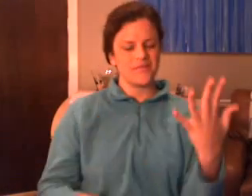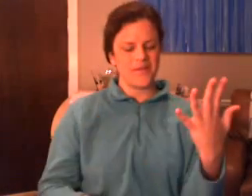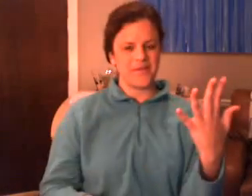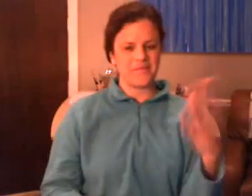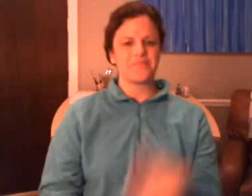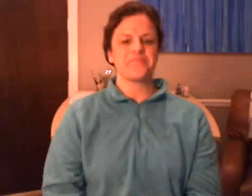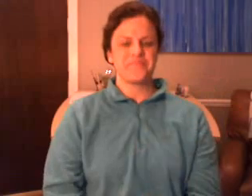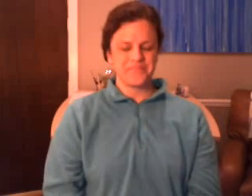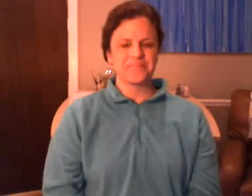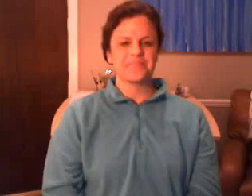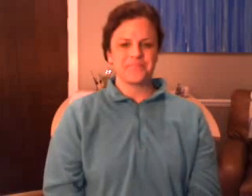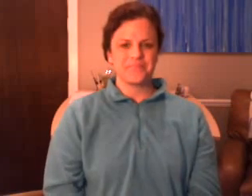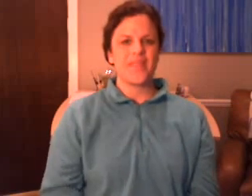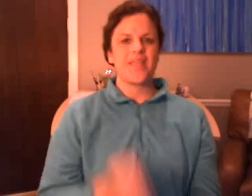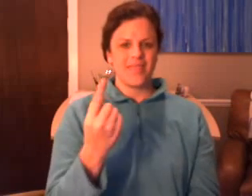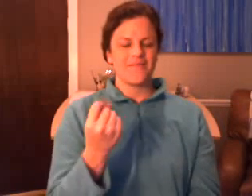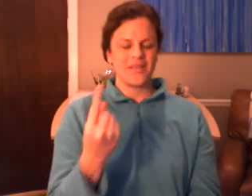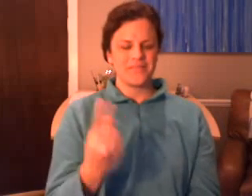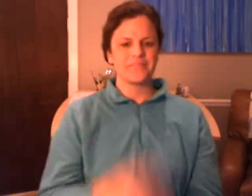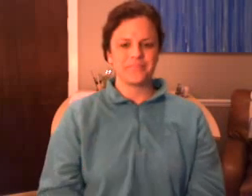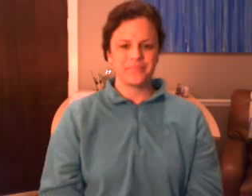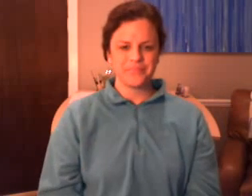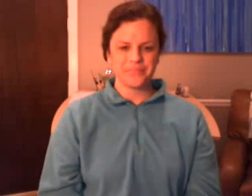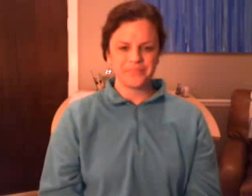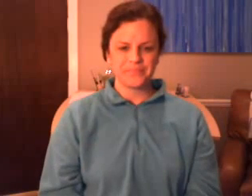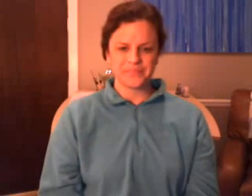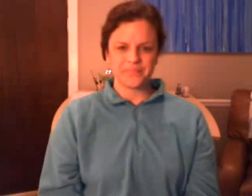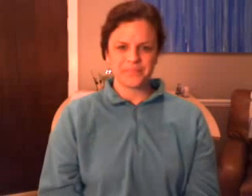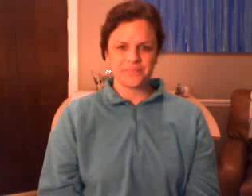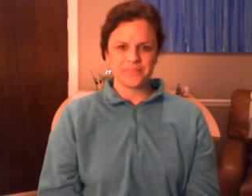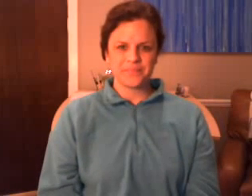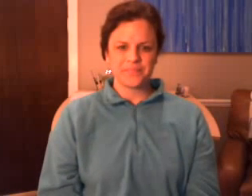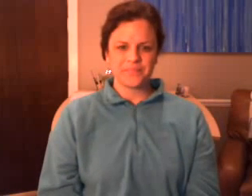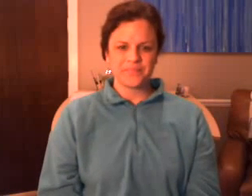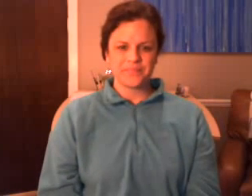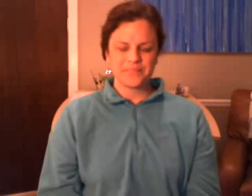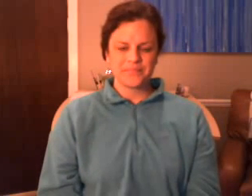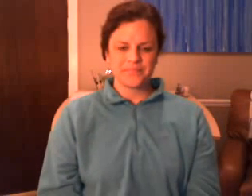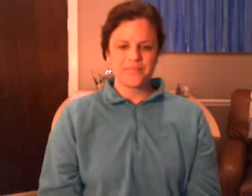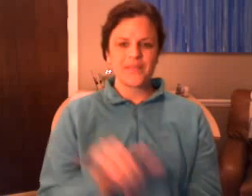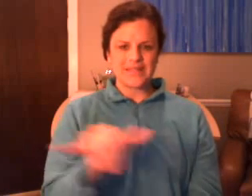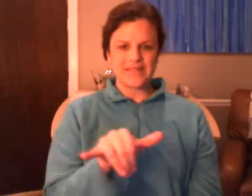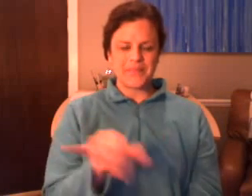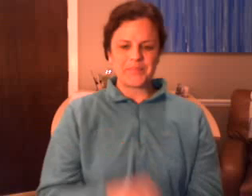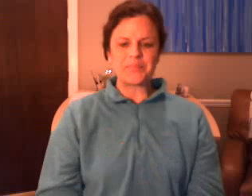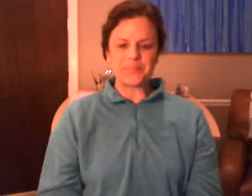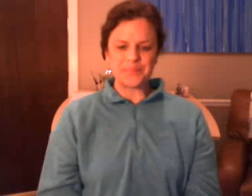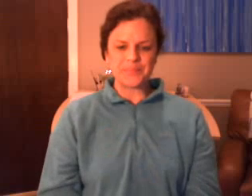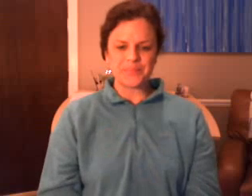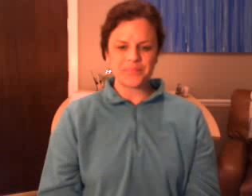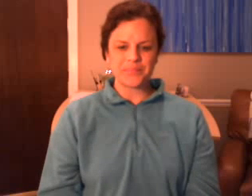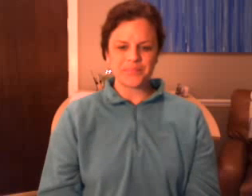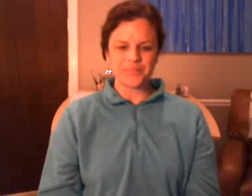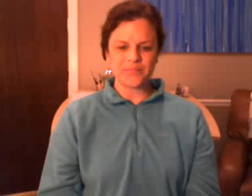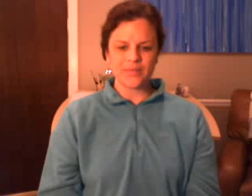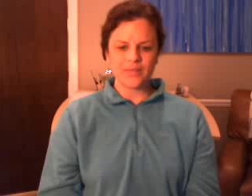6, I'm going to have 11. If I have 6 avocados and you gave me 5, I'm going to have 11 either way. Let's do a couple, since this number line is so nice, I